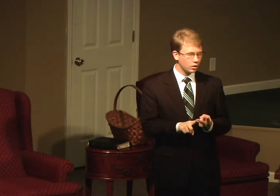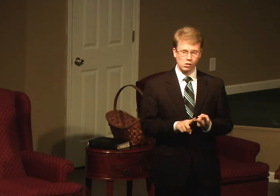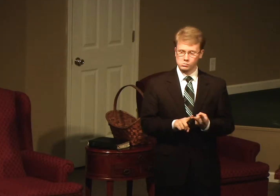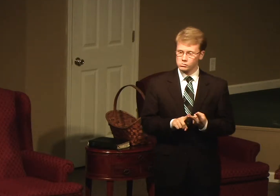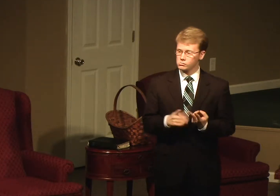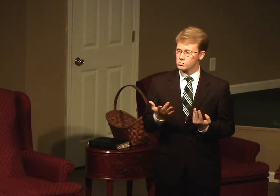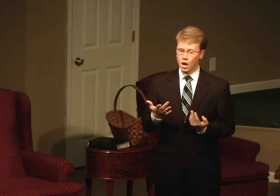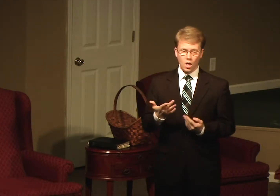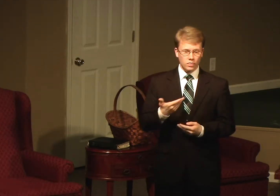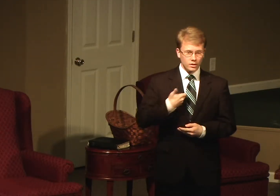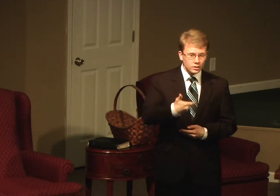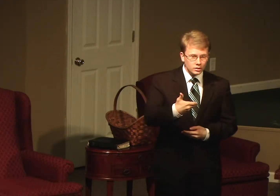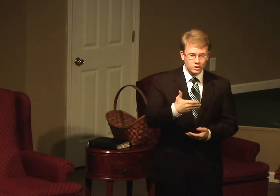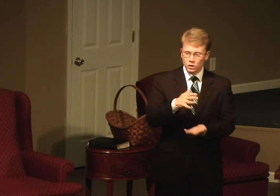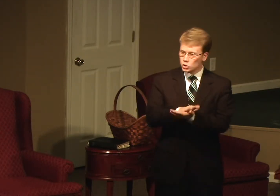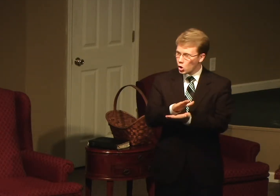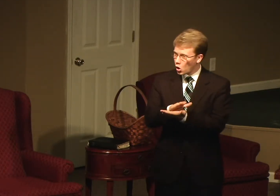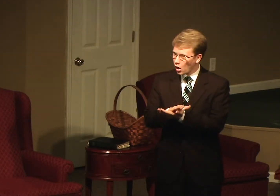English. I could do that.